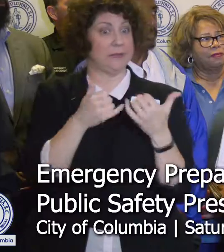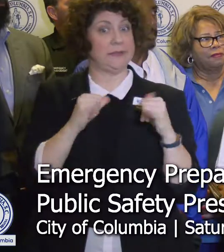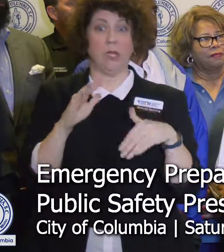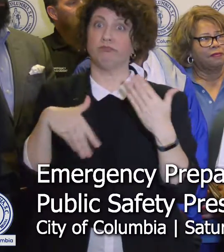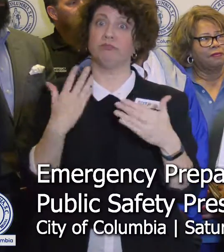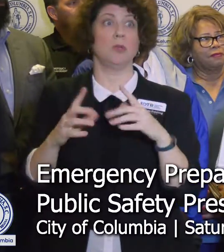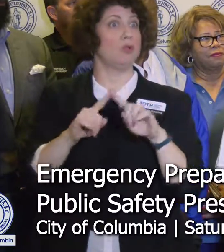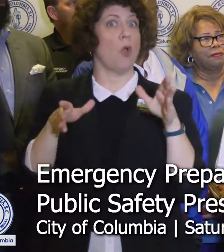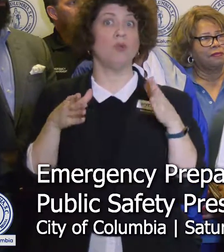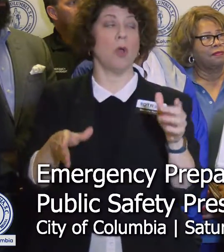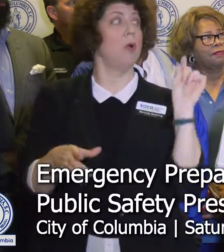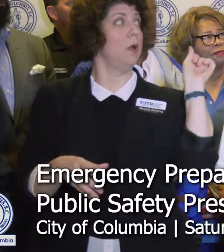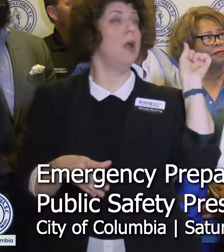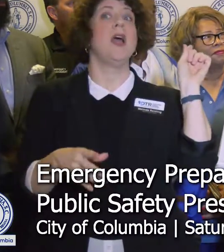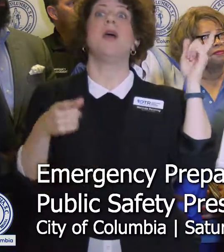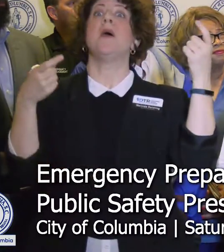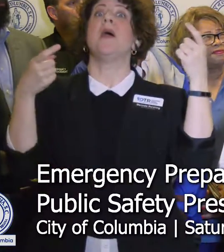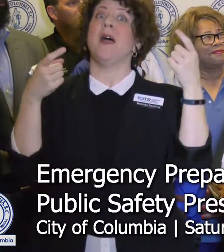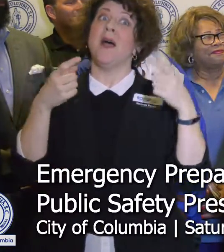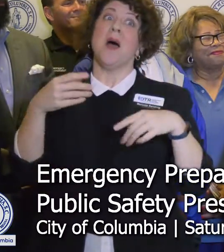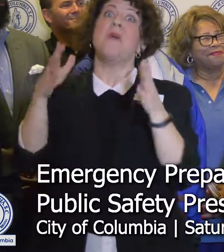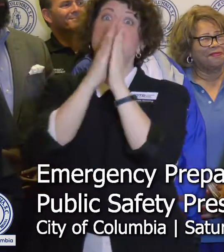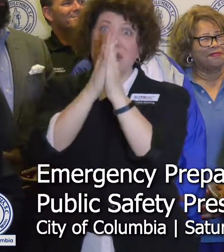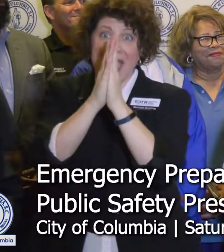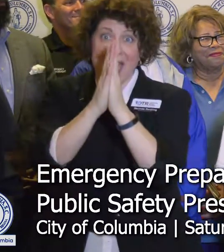no roads. There, there's power in prayer, okay?